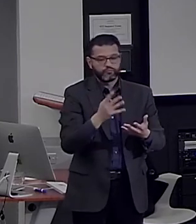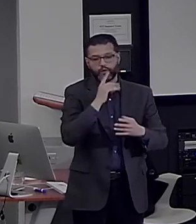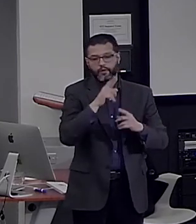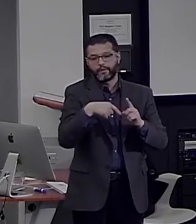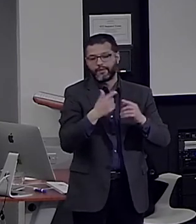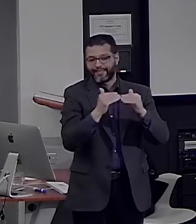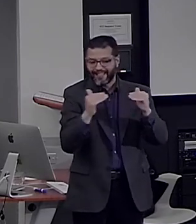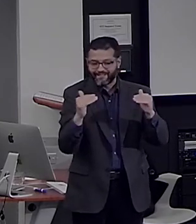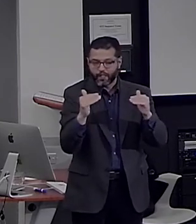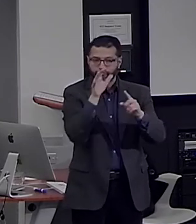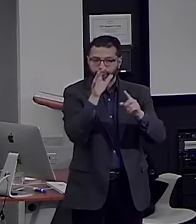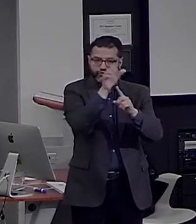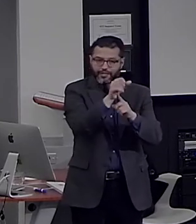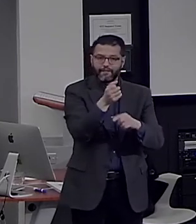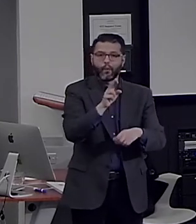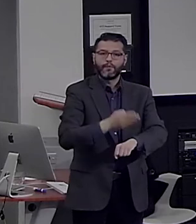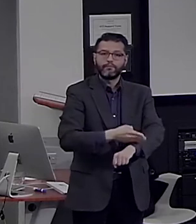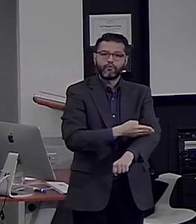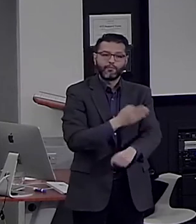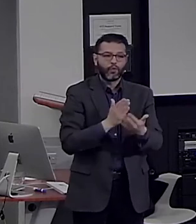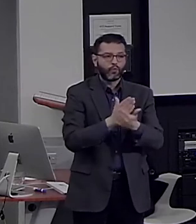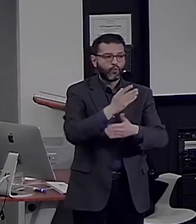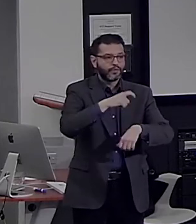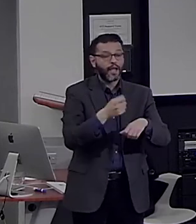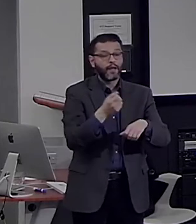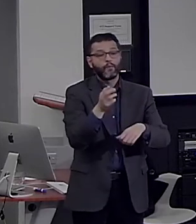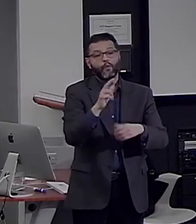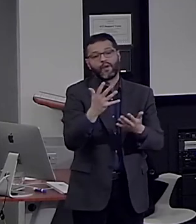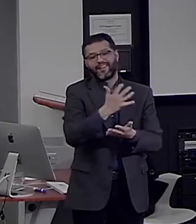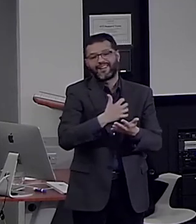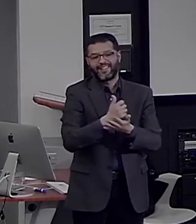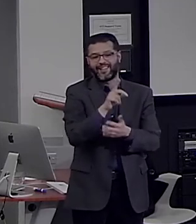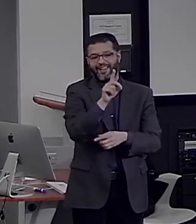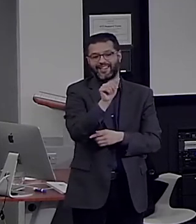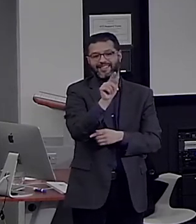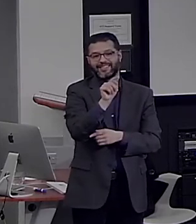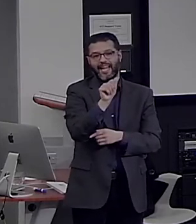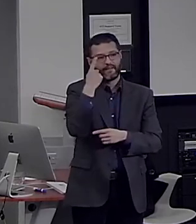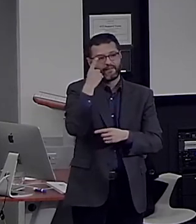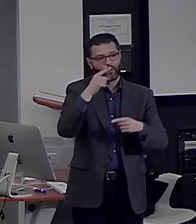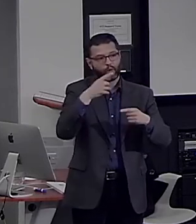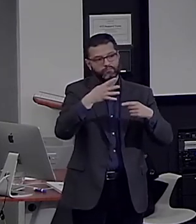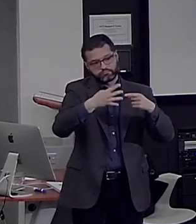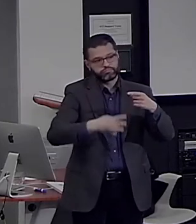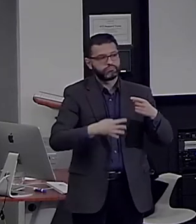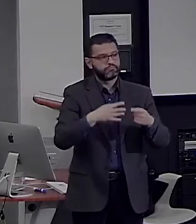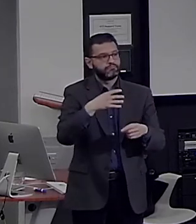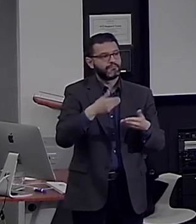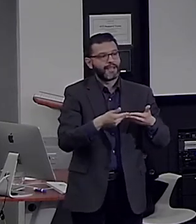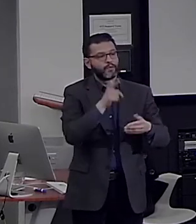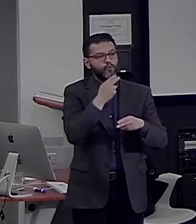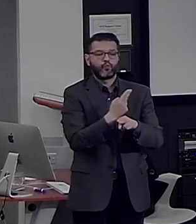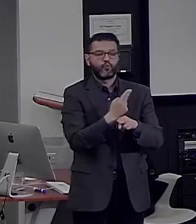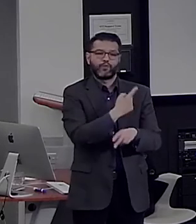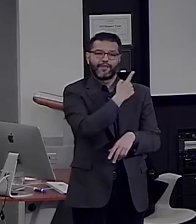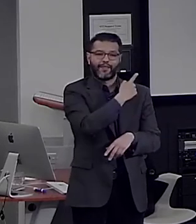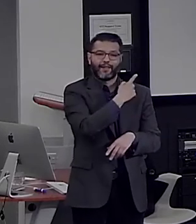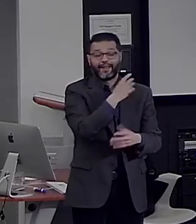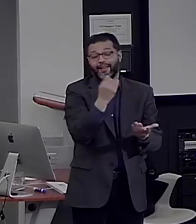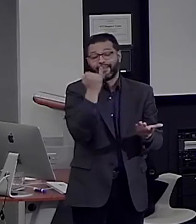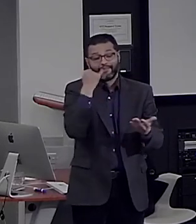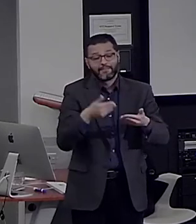improvements over time or to collect data on a series of infants that are using this and of course the baby wants to see how they're